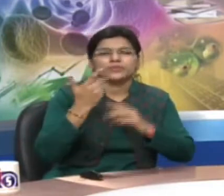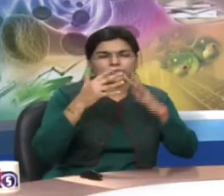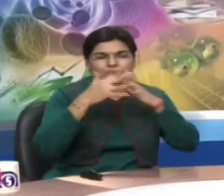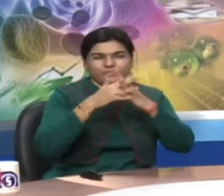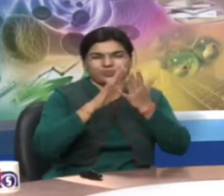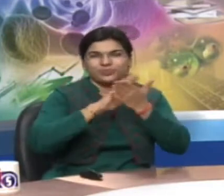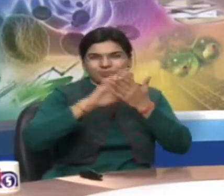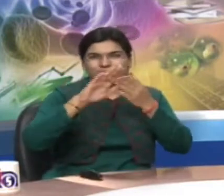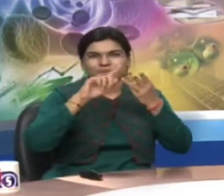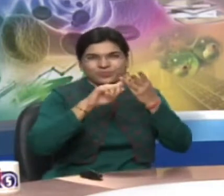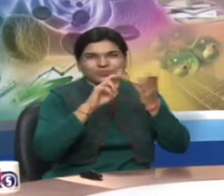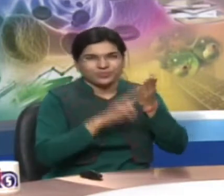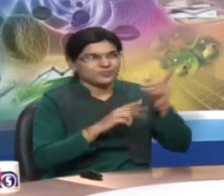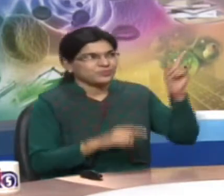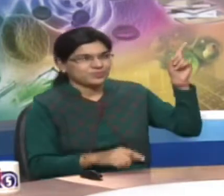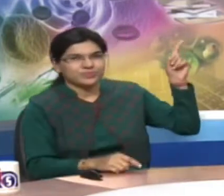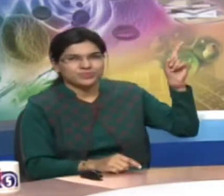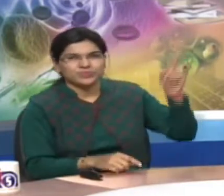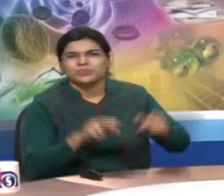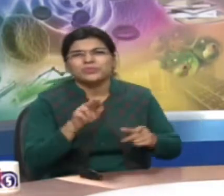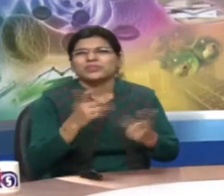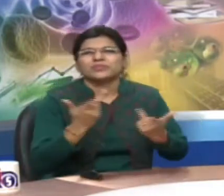When relates to the time,